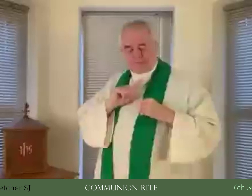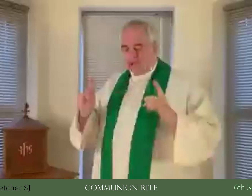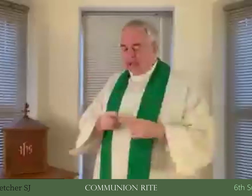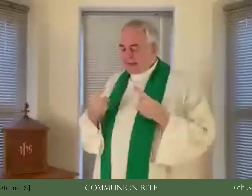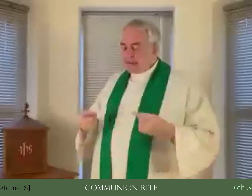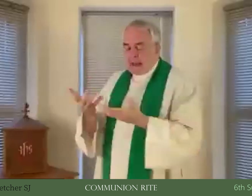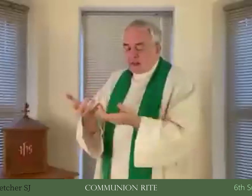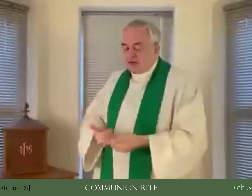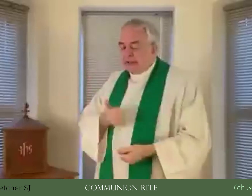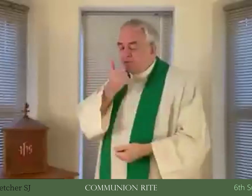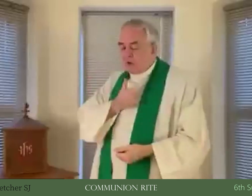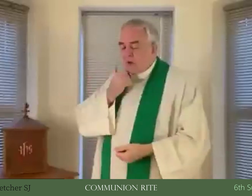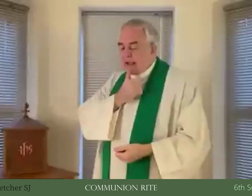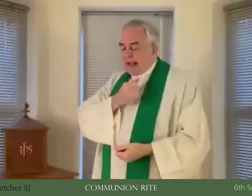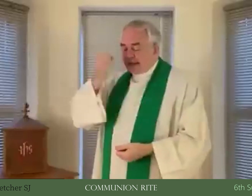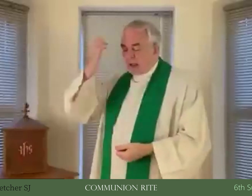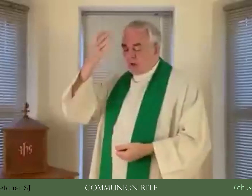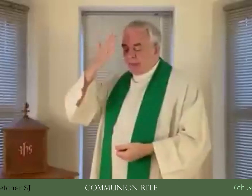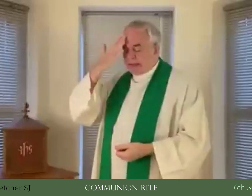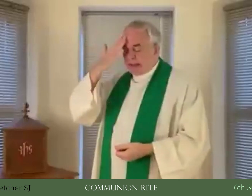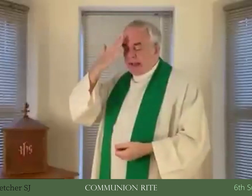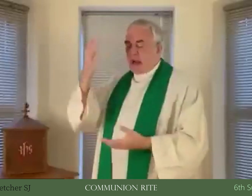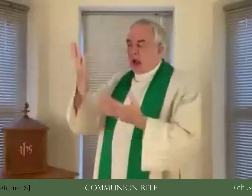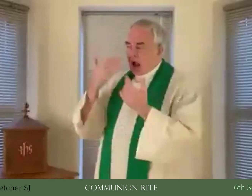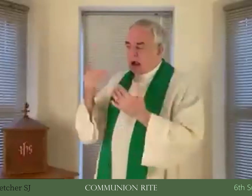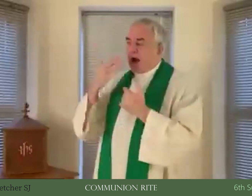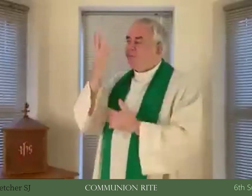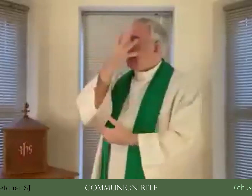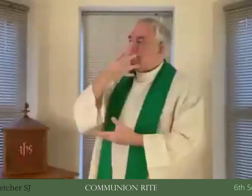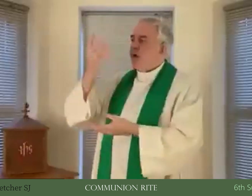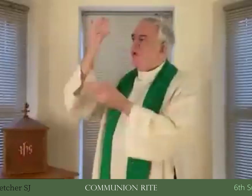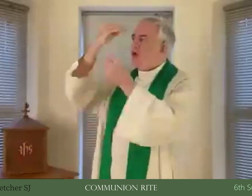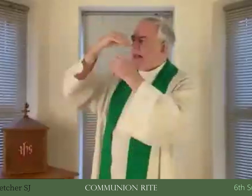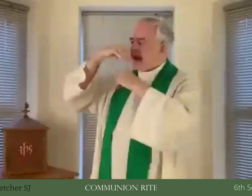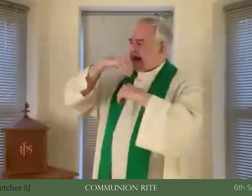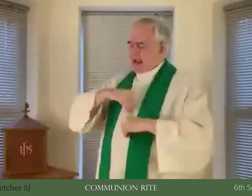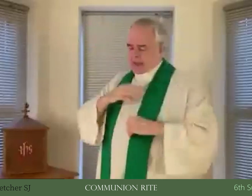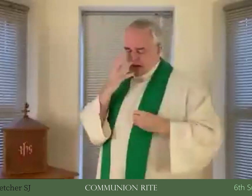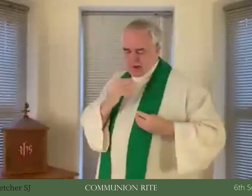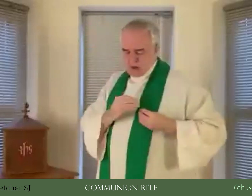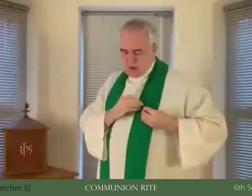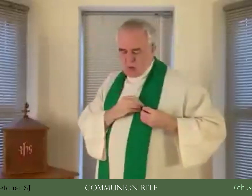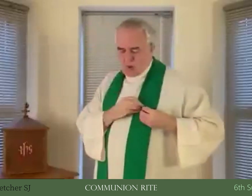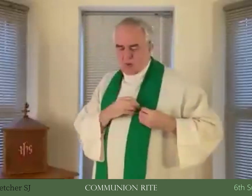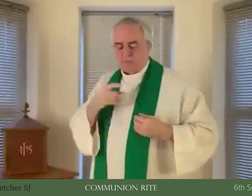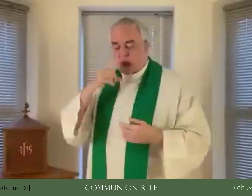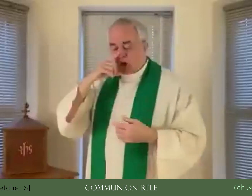And I cannot receive you sacramentally, come spiritually into my soul,